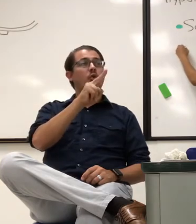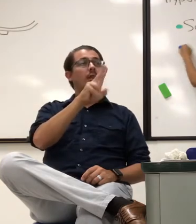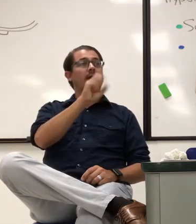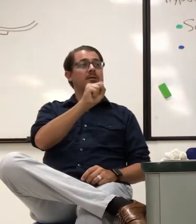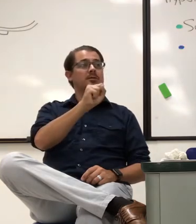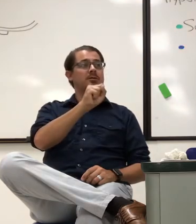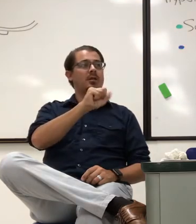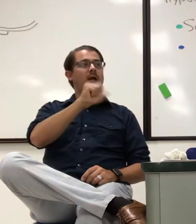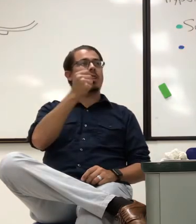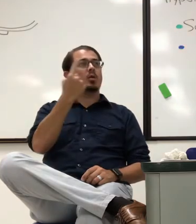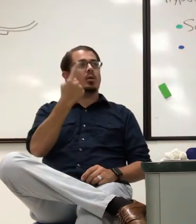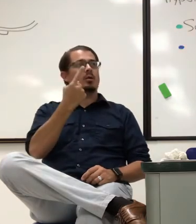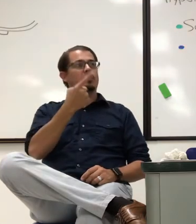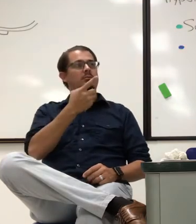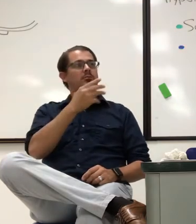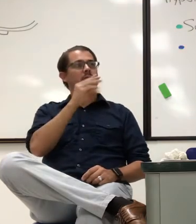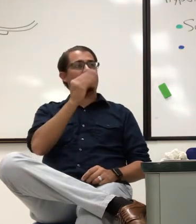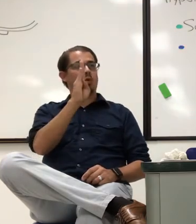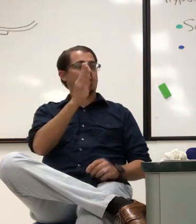blue.